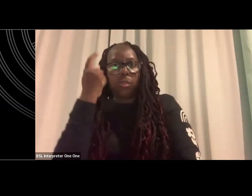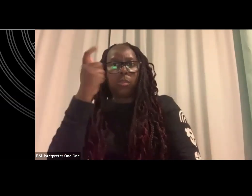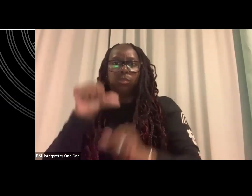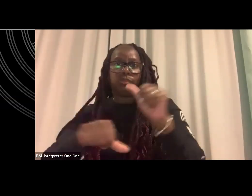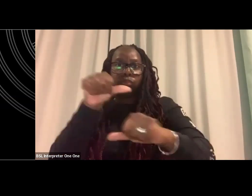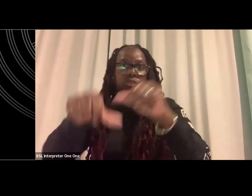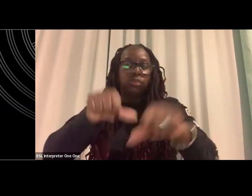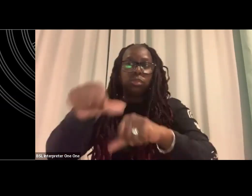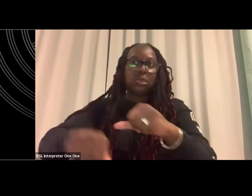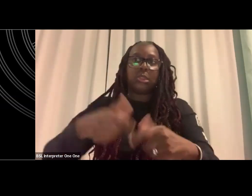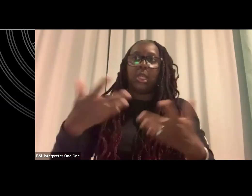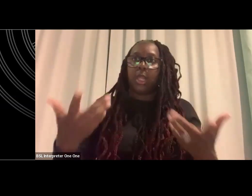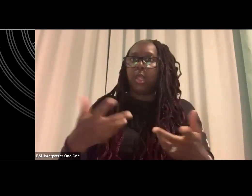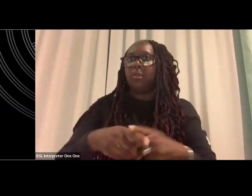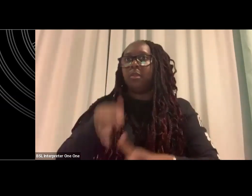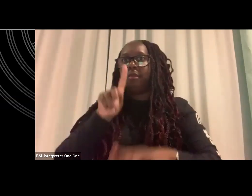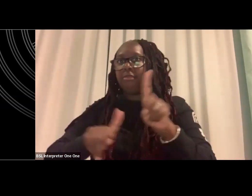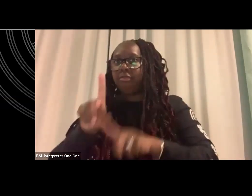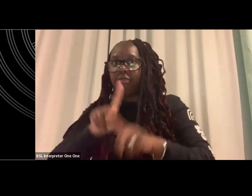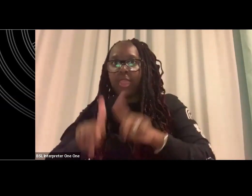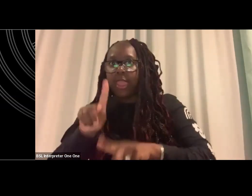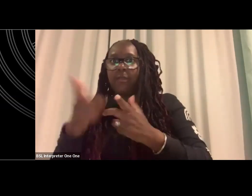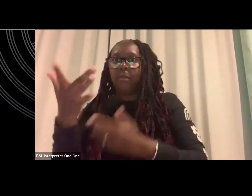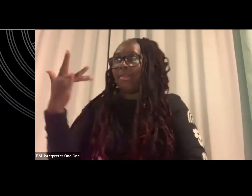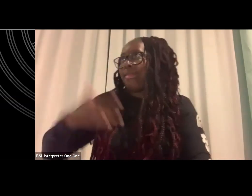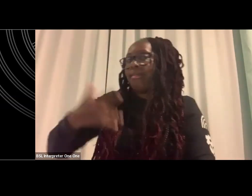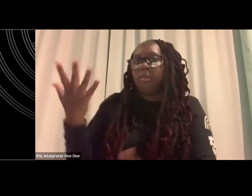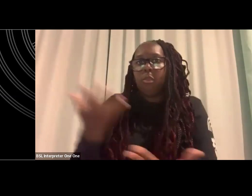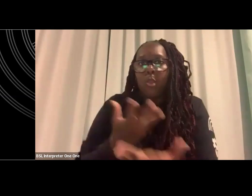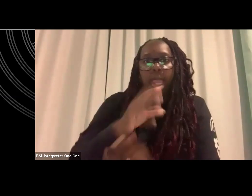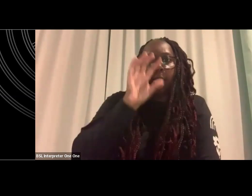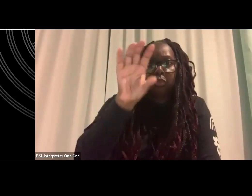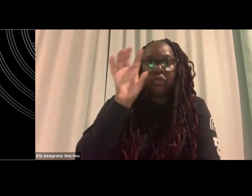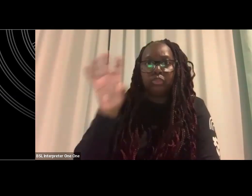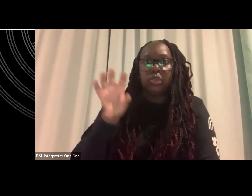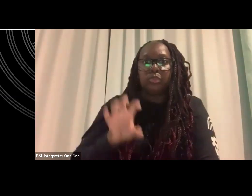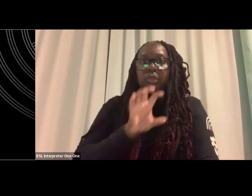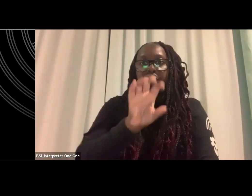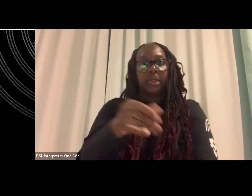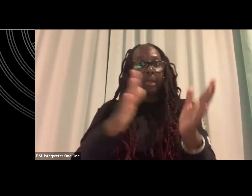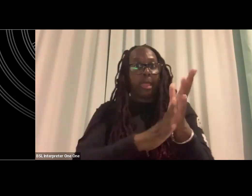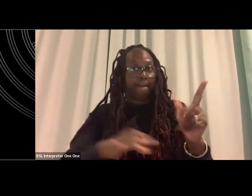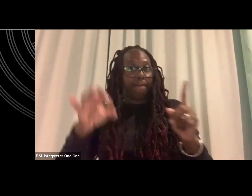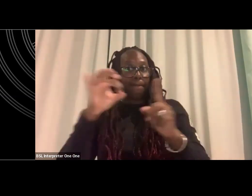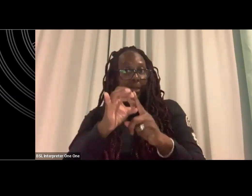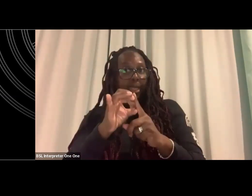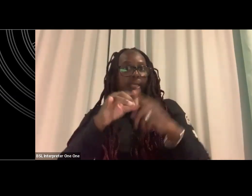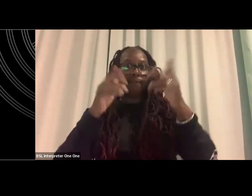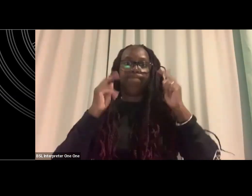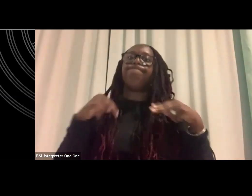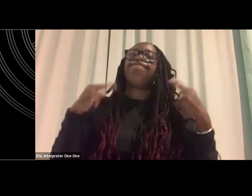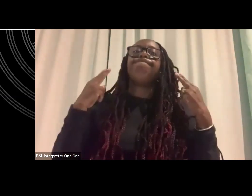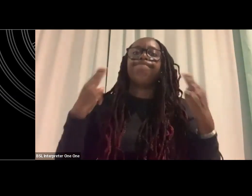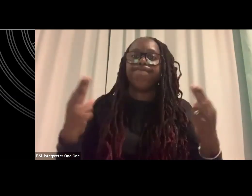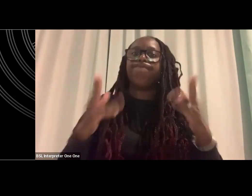or depending on which jurisdiction you might be, ministers who have predetermined the policy outcomes